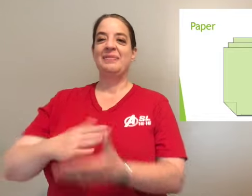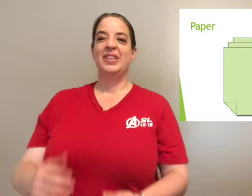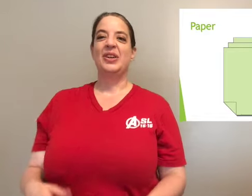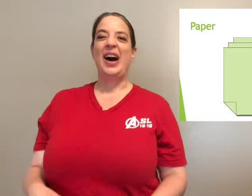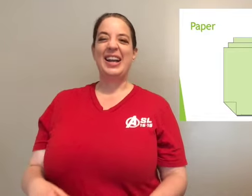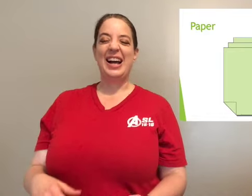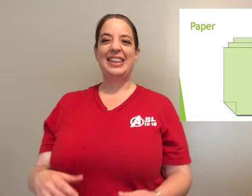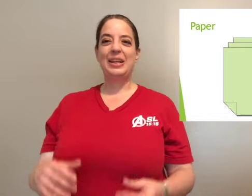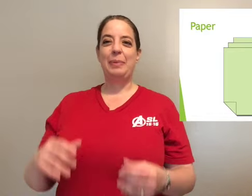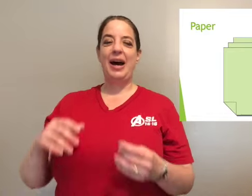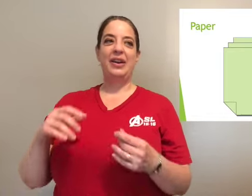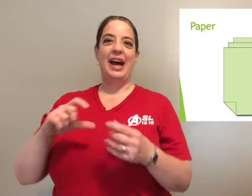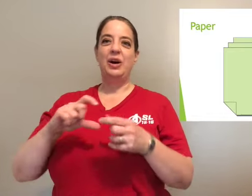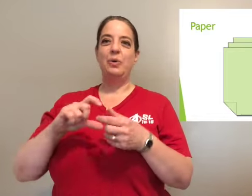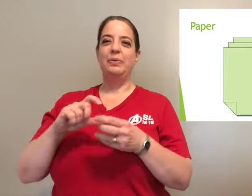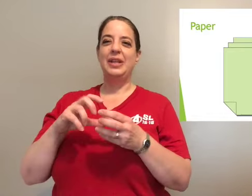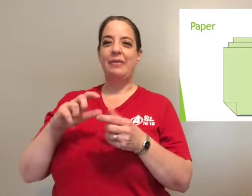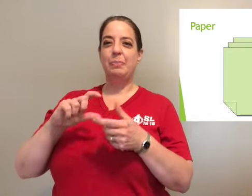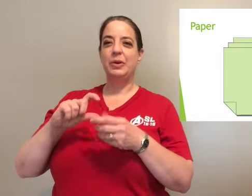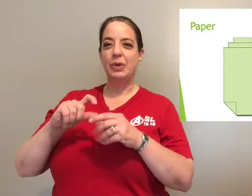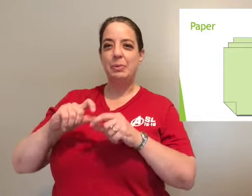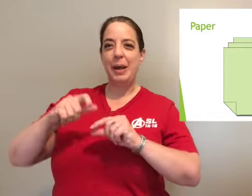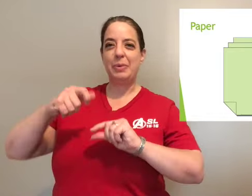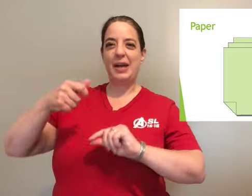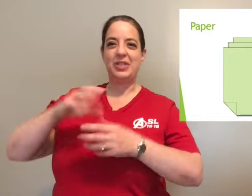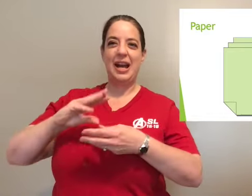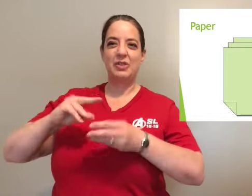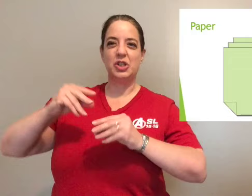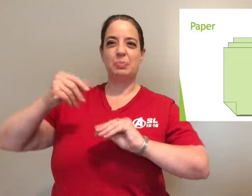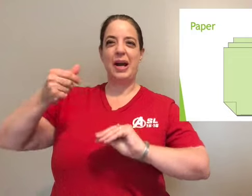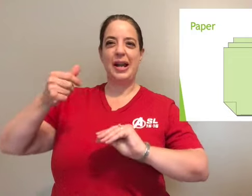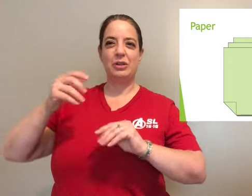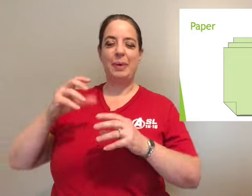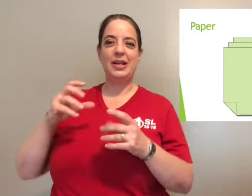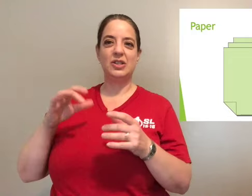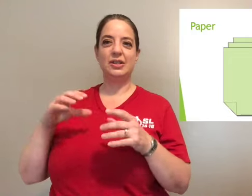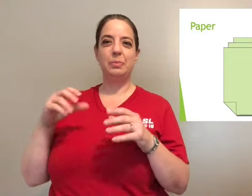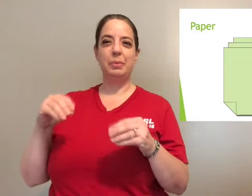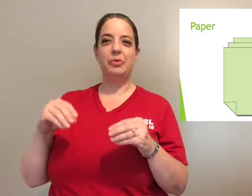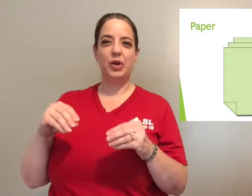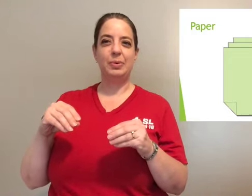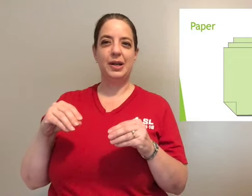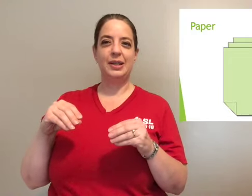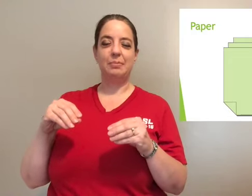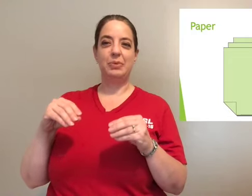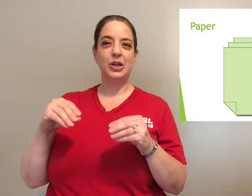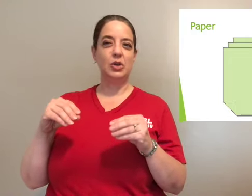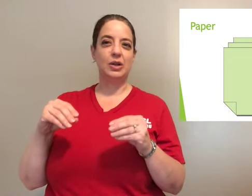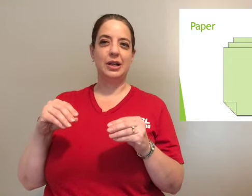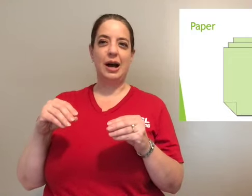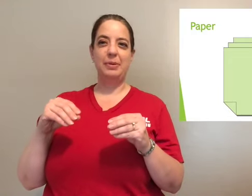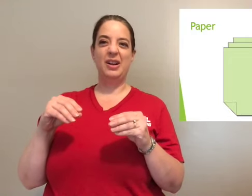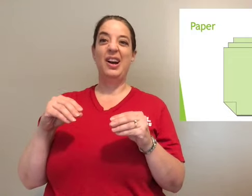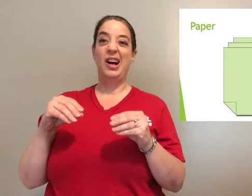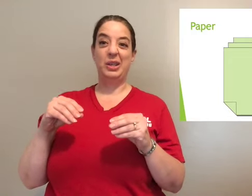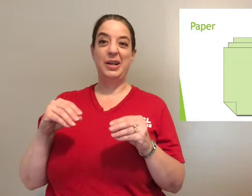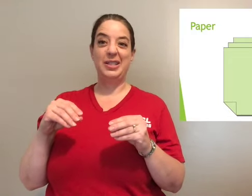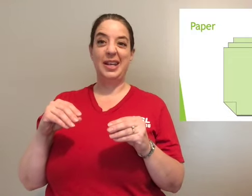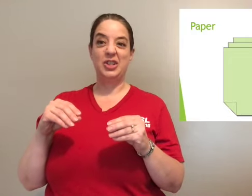So I think about how when you have a big ream of paper, you have to kind of spread out the pages a little bit before you put it in the printer or in the copier. Otherwise it gets